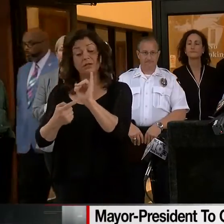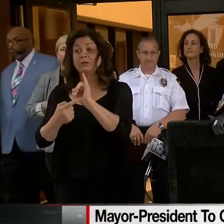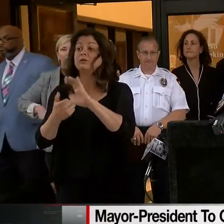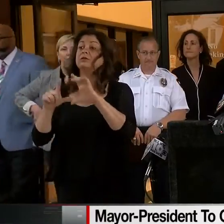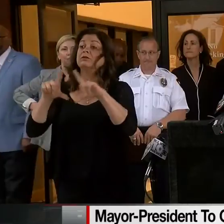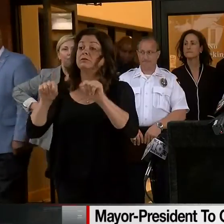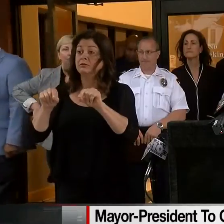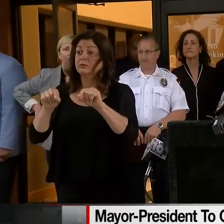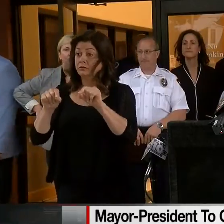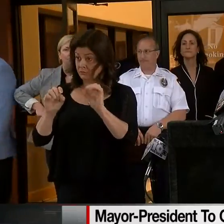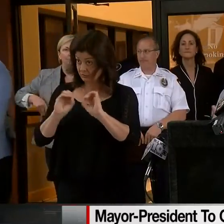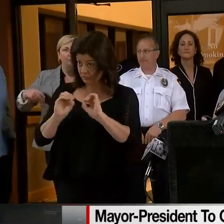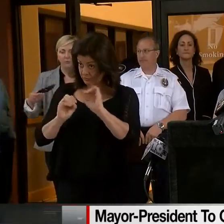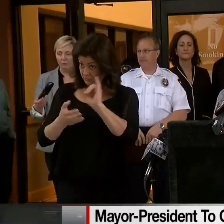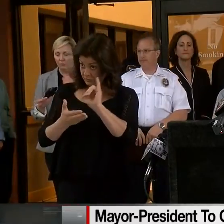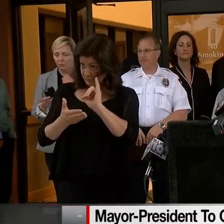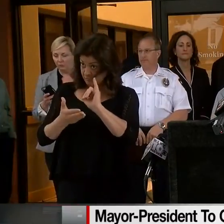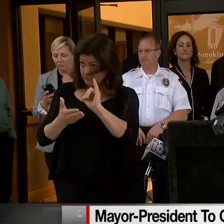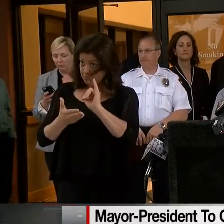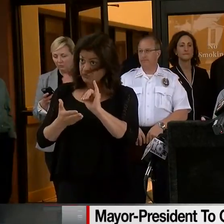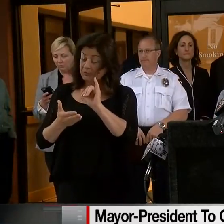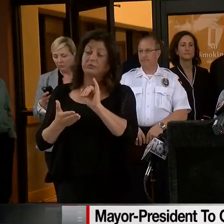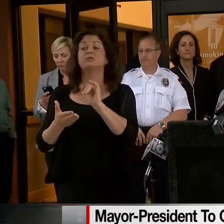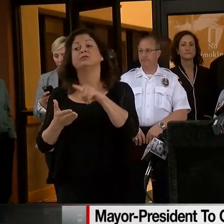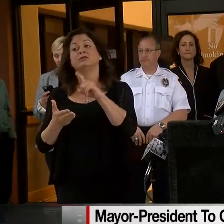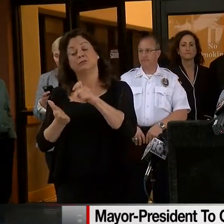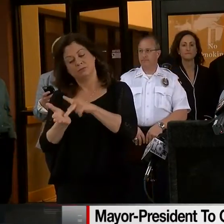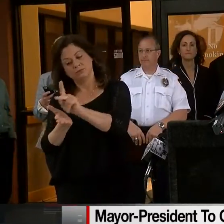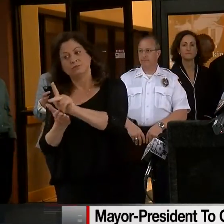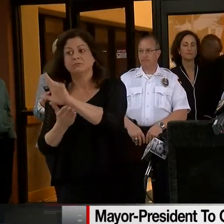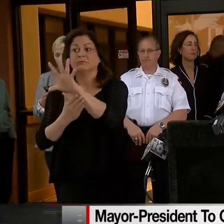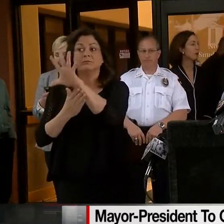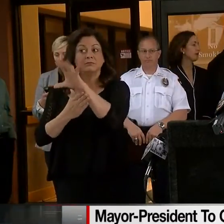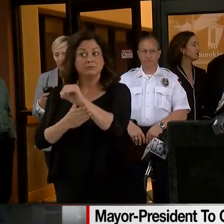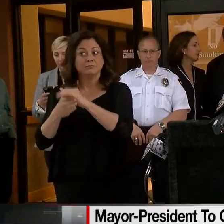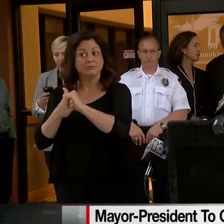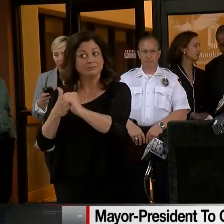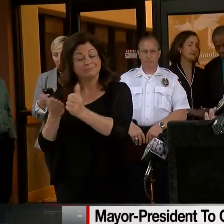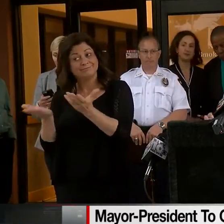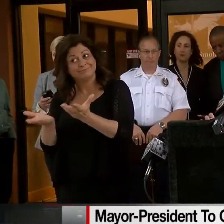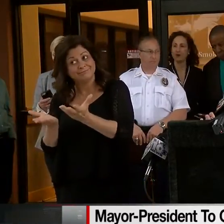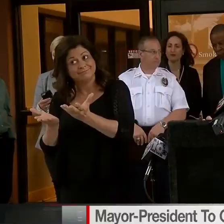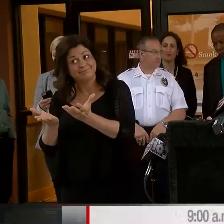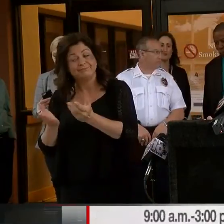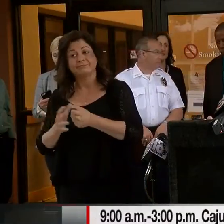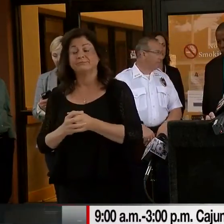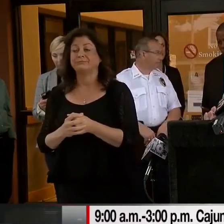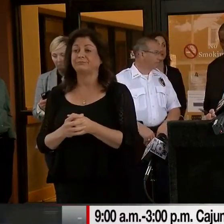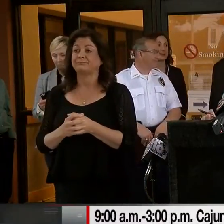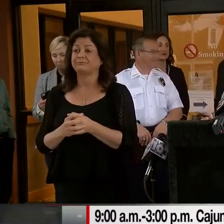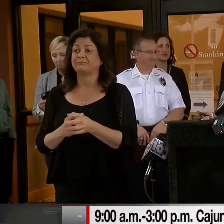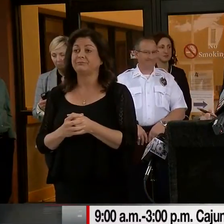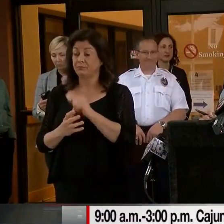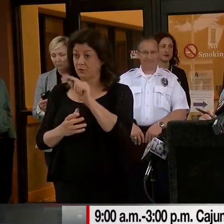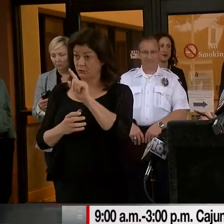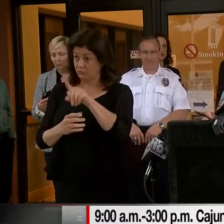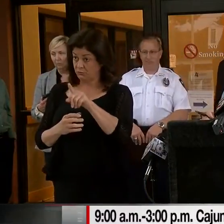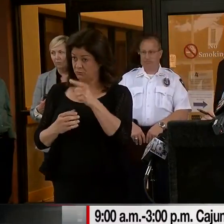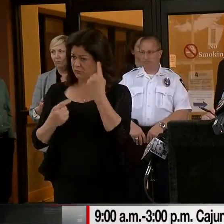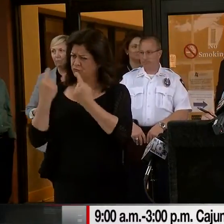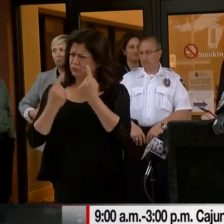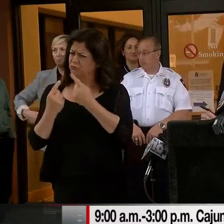have no insurance, they need to be prepared to make a $50 payment. If folks have questions about whether or not they